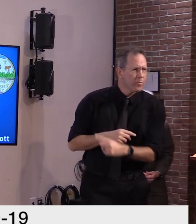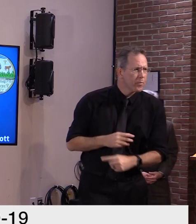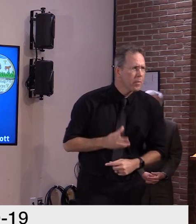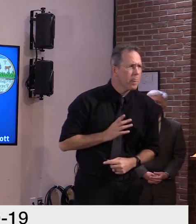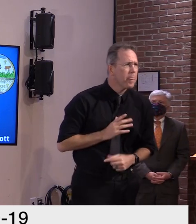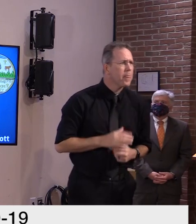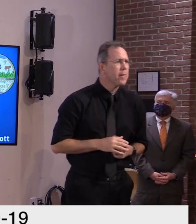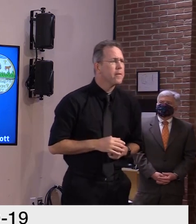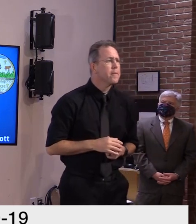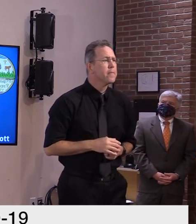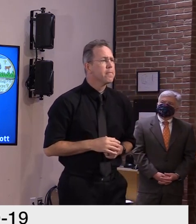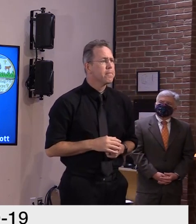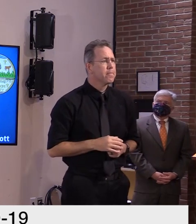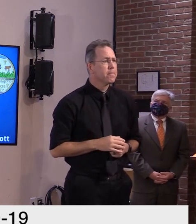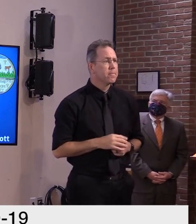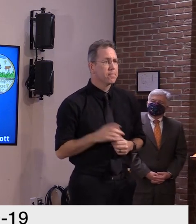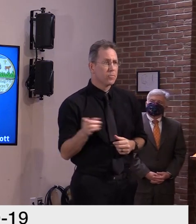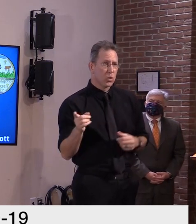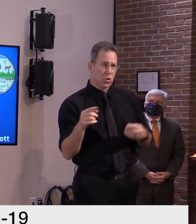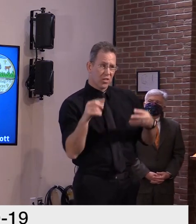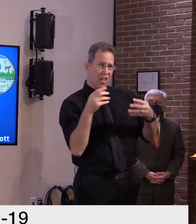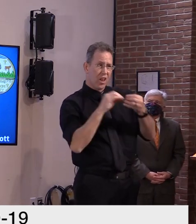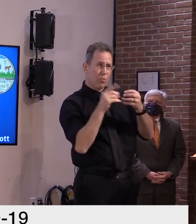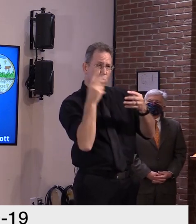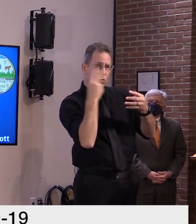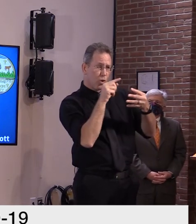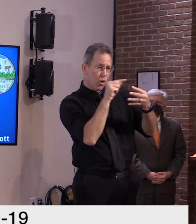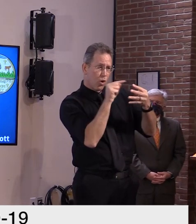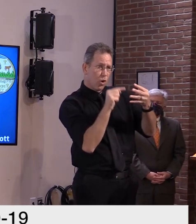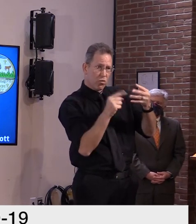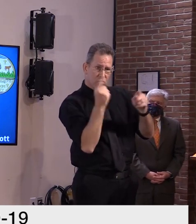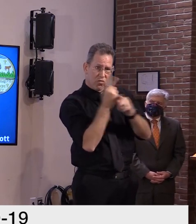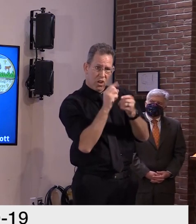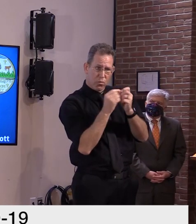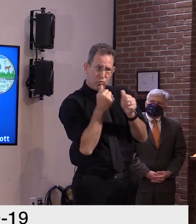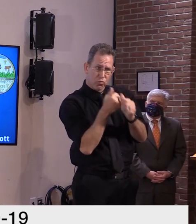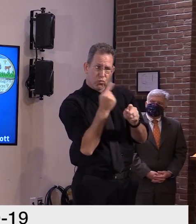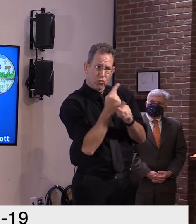rising cases are not a concern? They're the fundamental four.